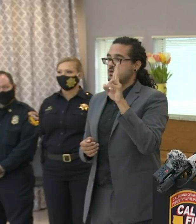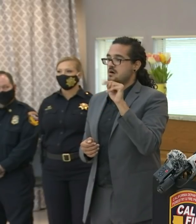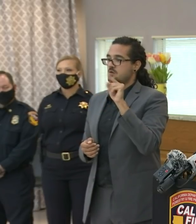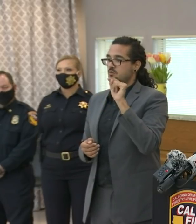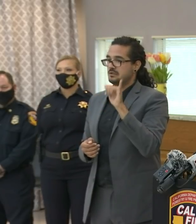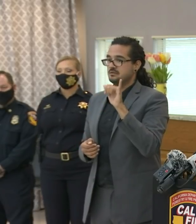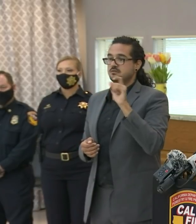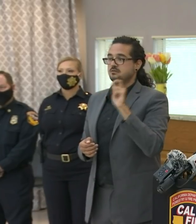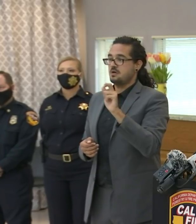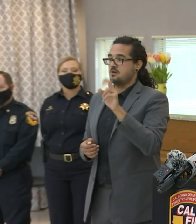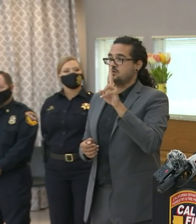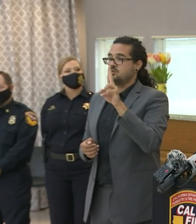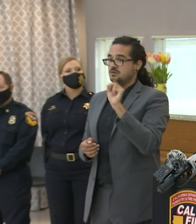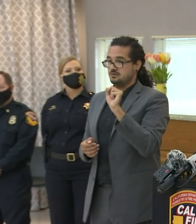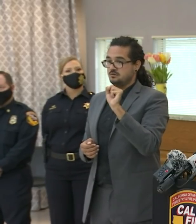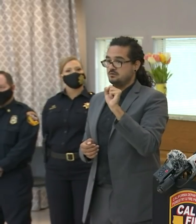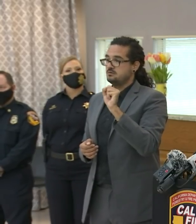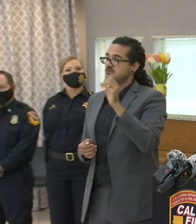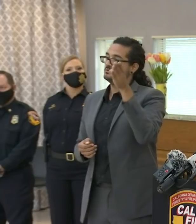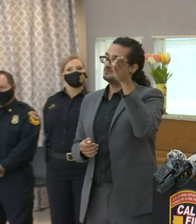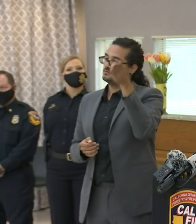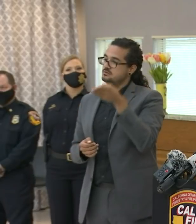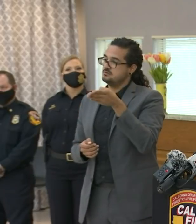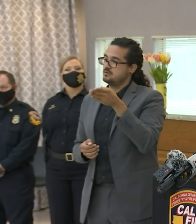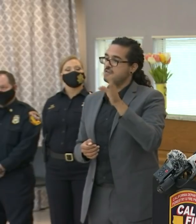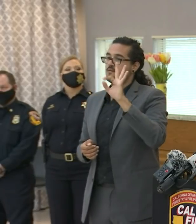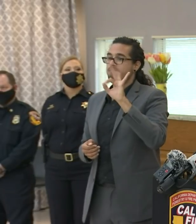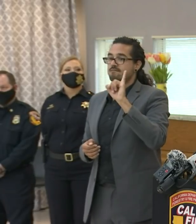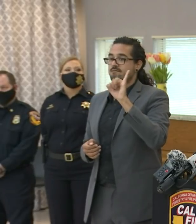.us/fire resources. That's Santa Cruz County,